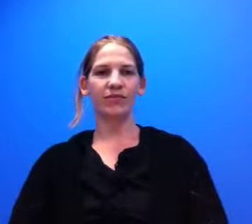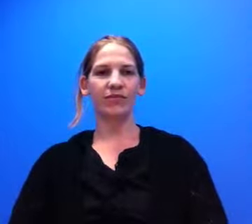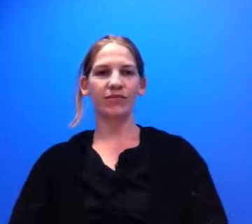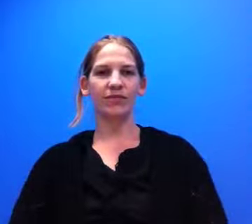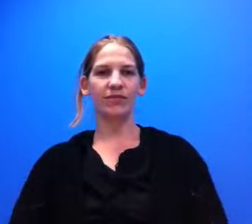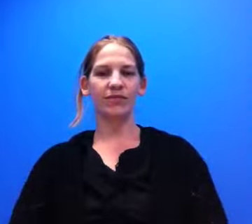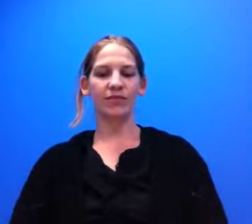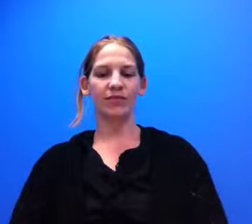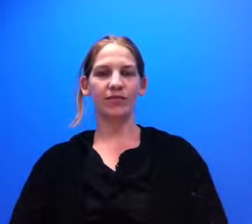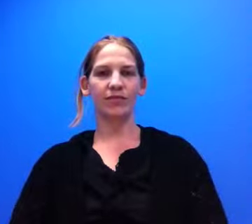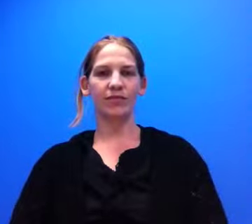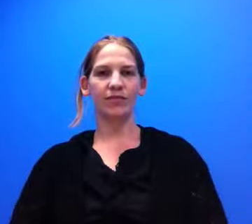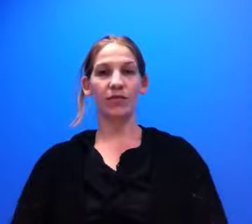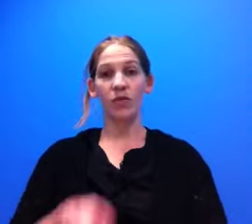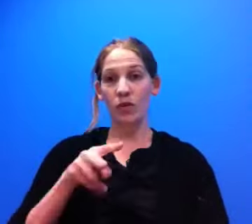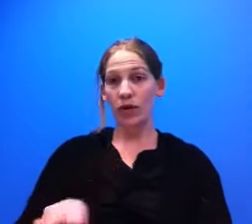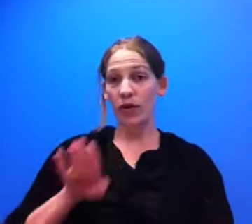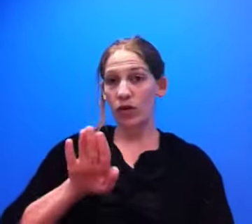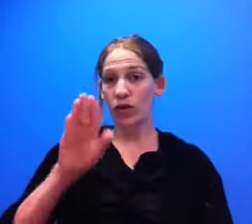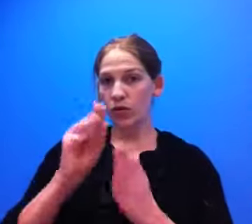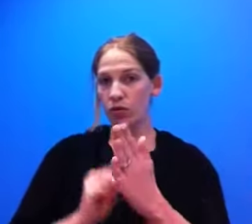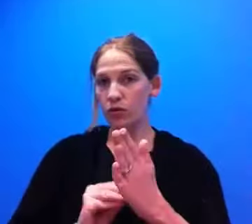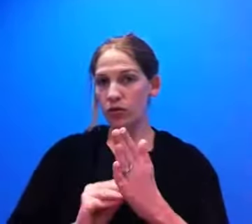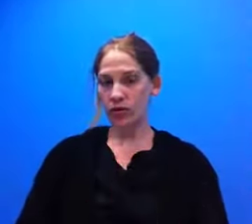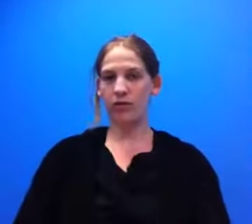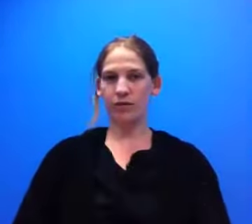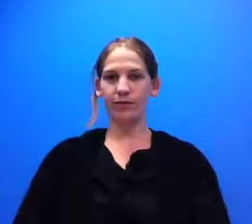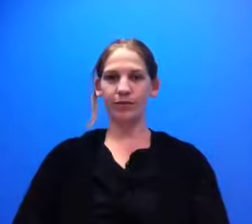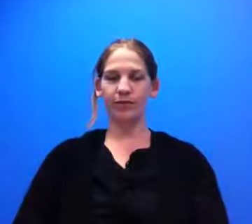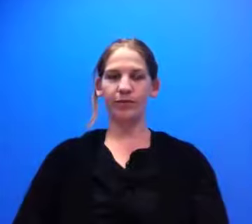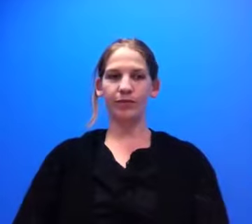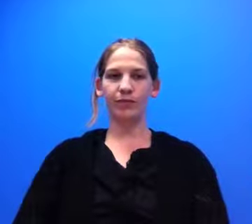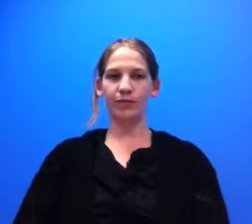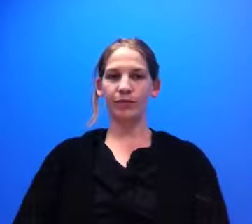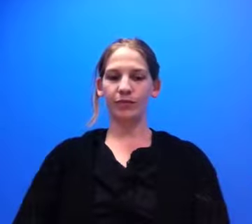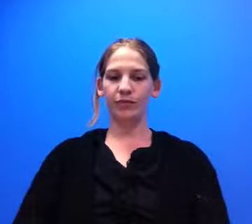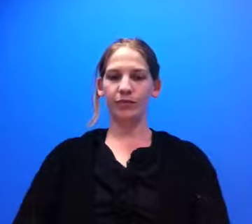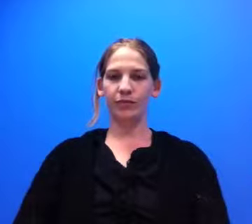workbook, and look at this particular result we have right up here. Okay.